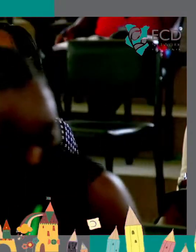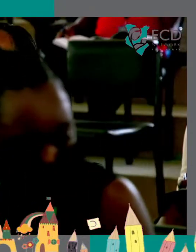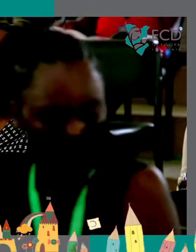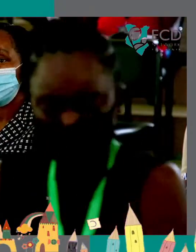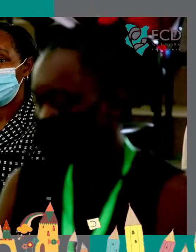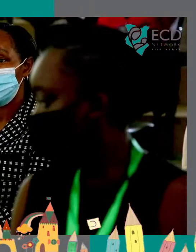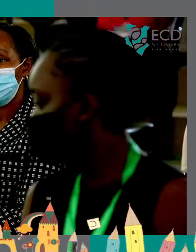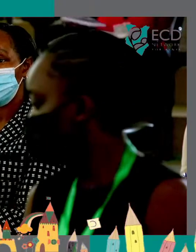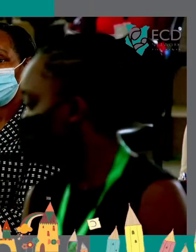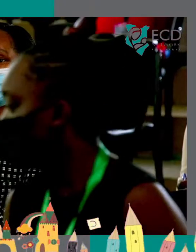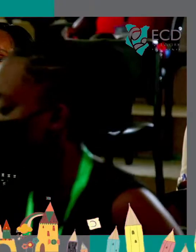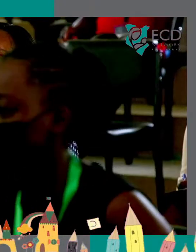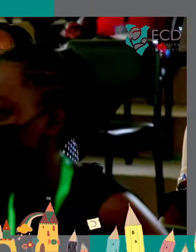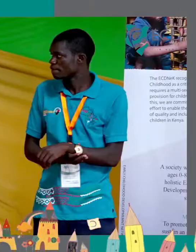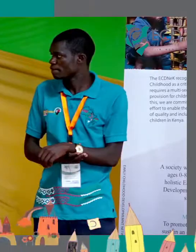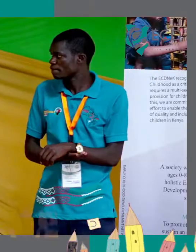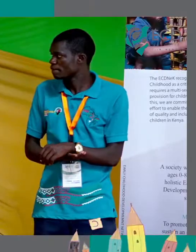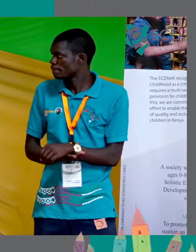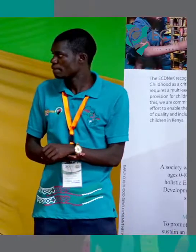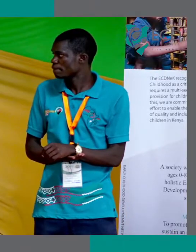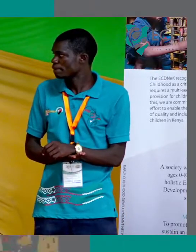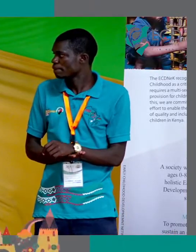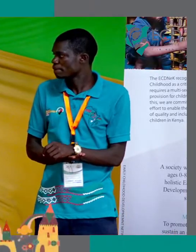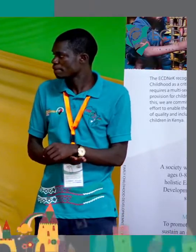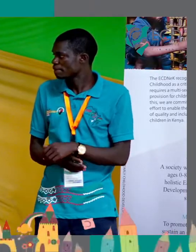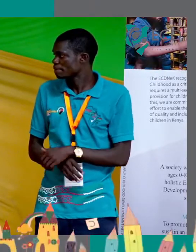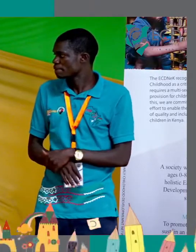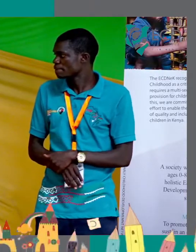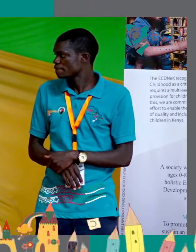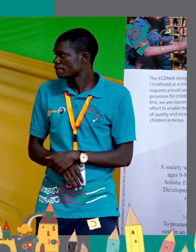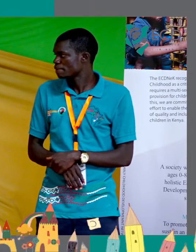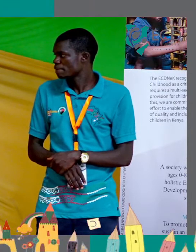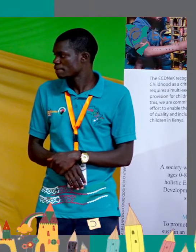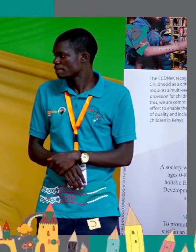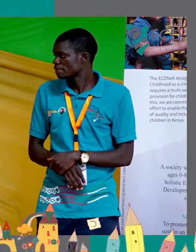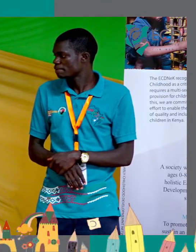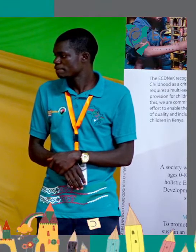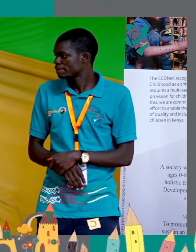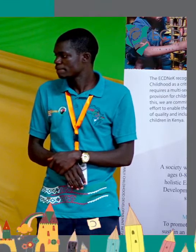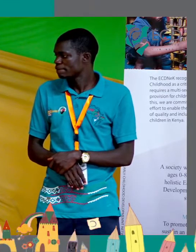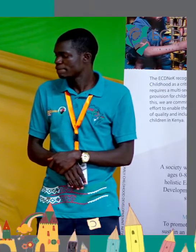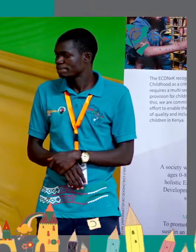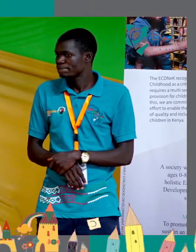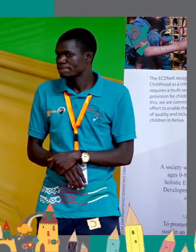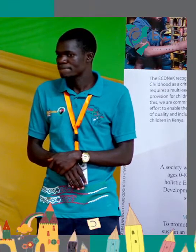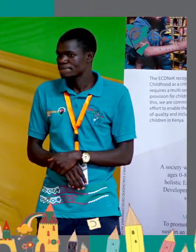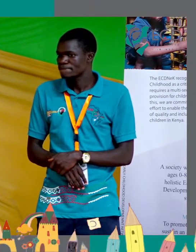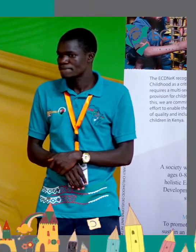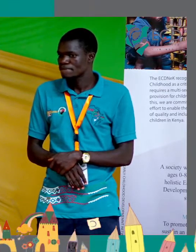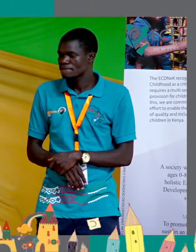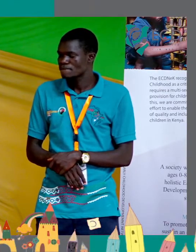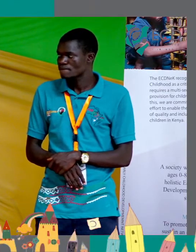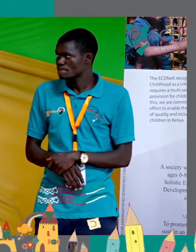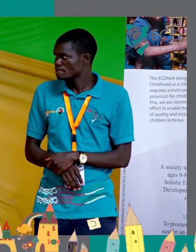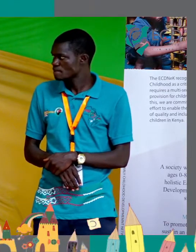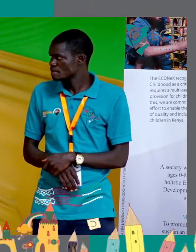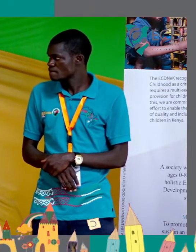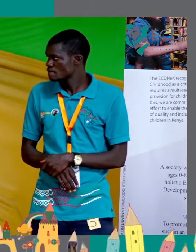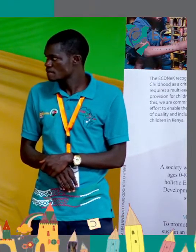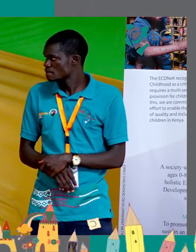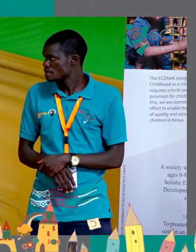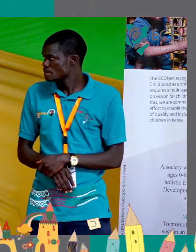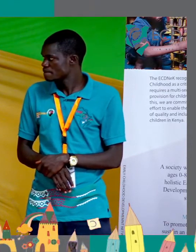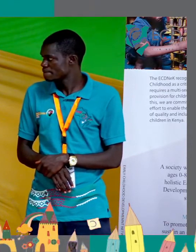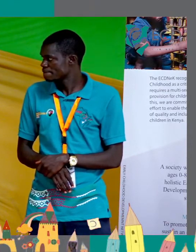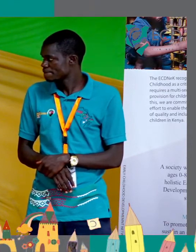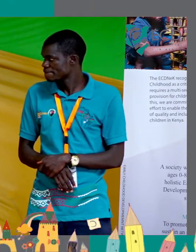survive, thrive, and live to achieve their full potential. We also have a vision